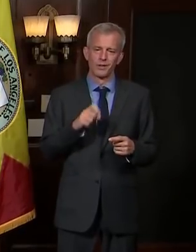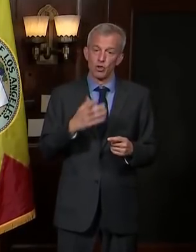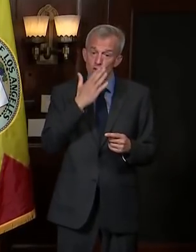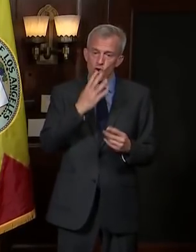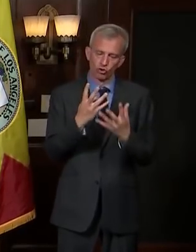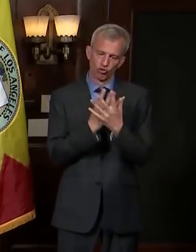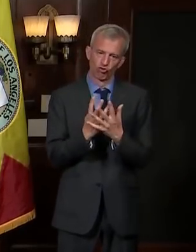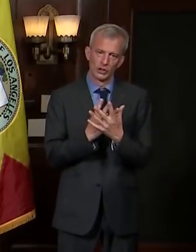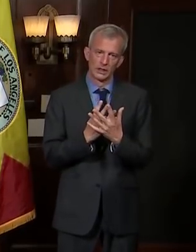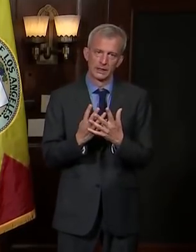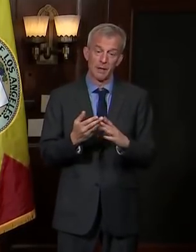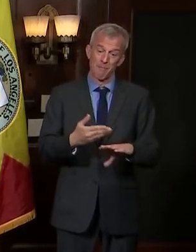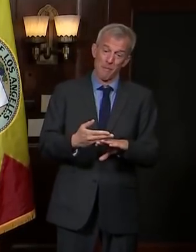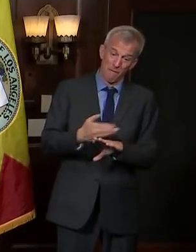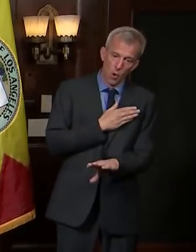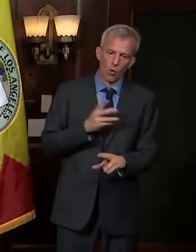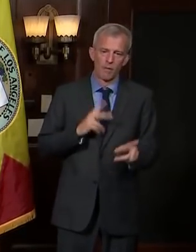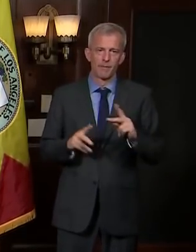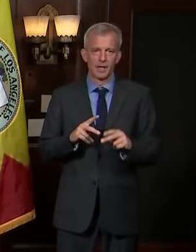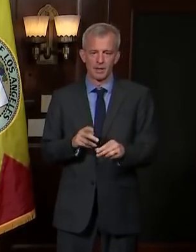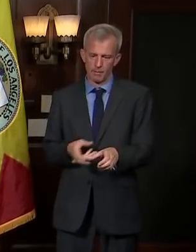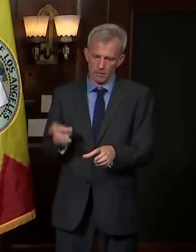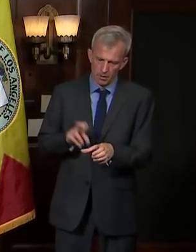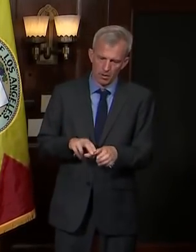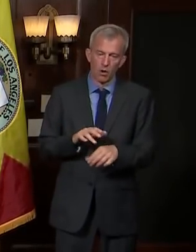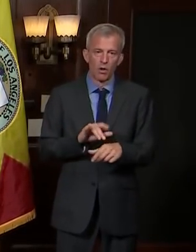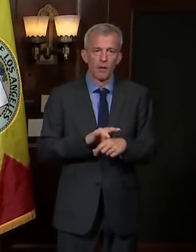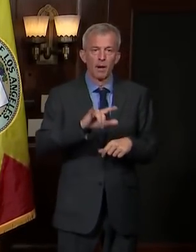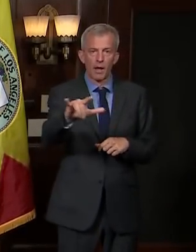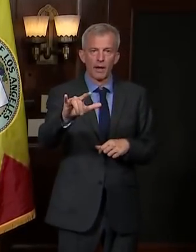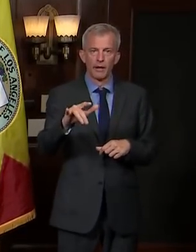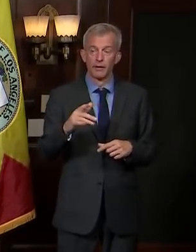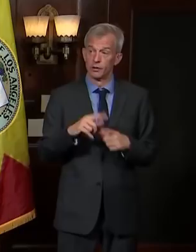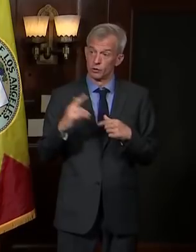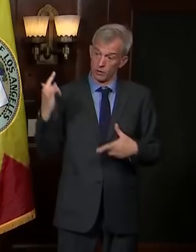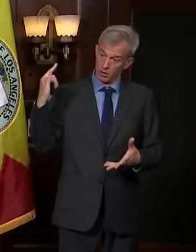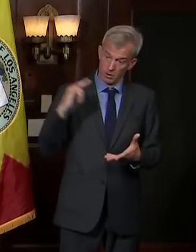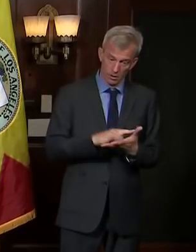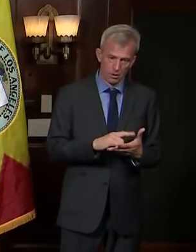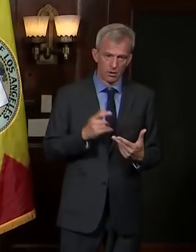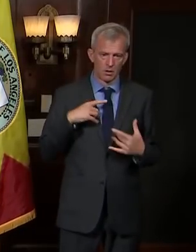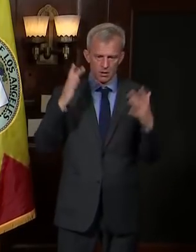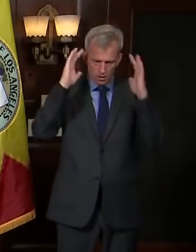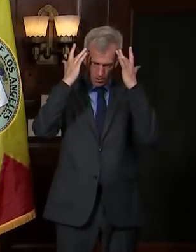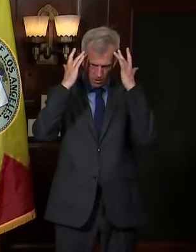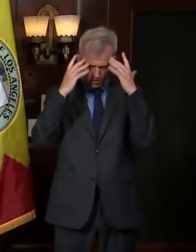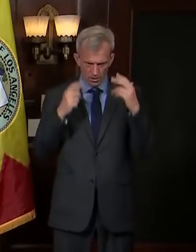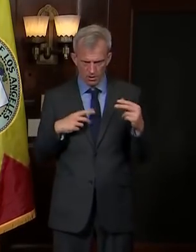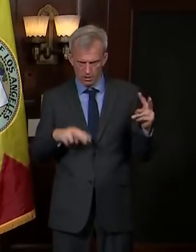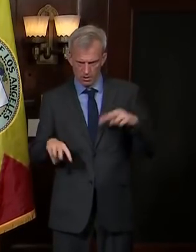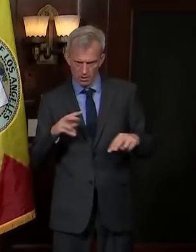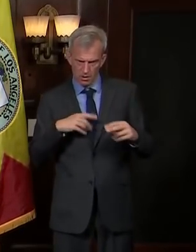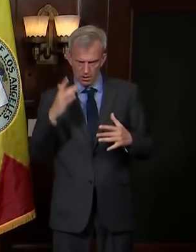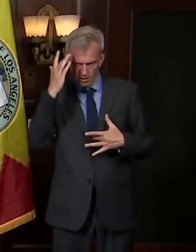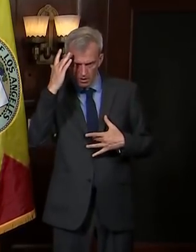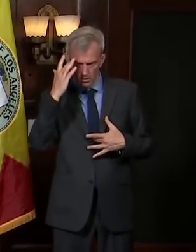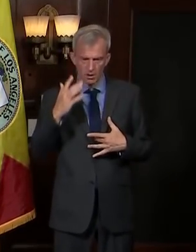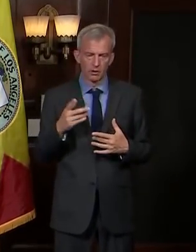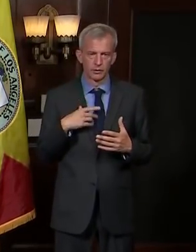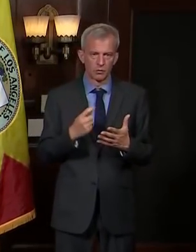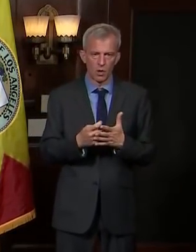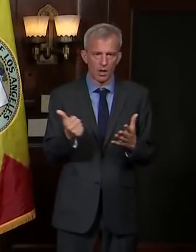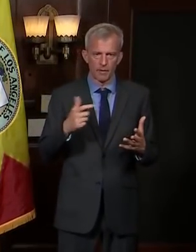planes so that we don't have to worry when they are arriving whether or not they might be sick. And we have to have secondary